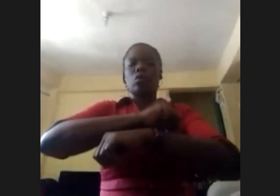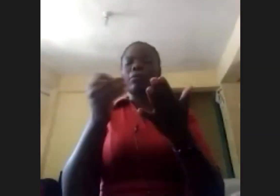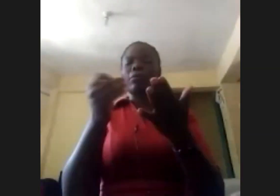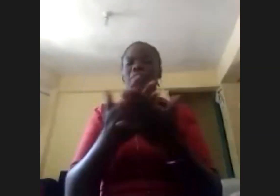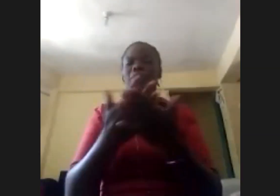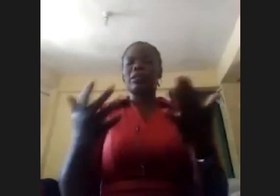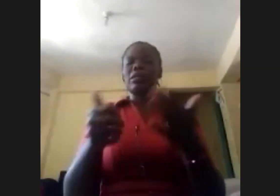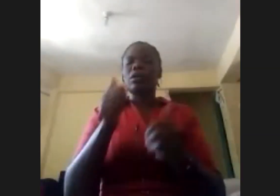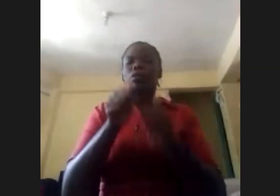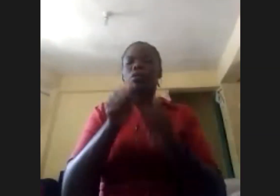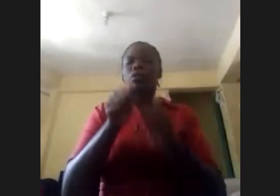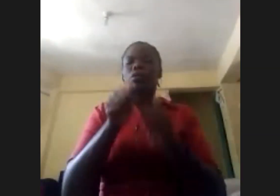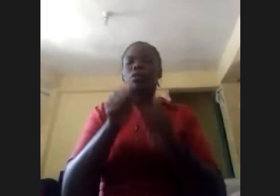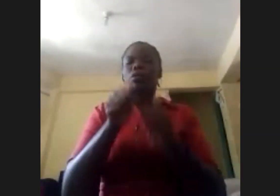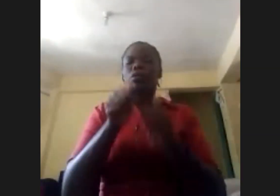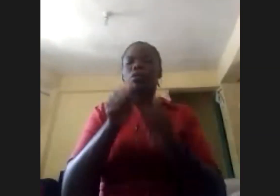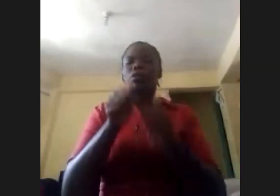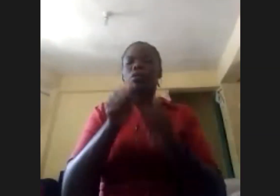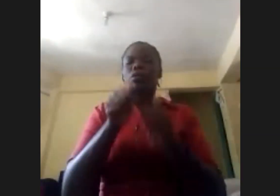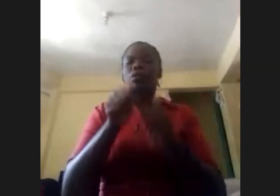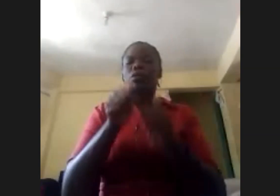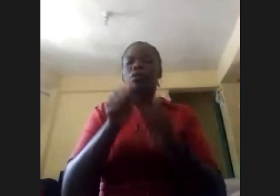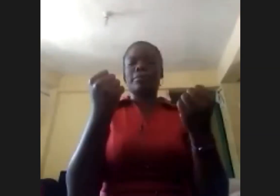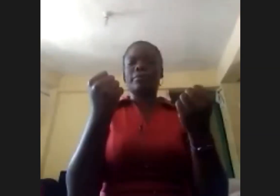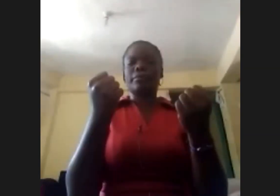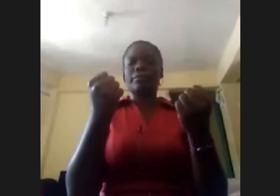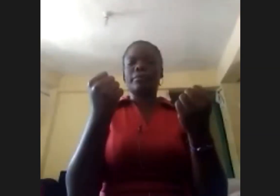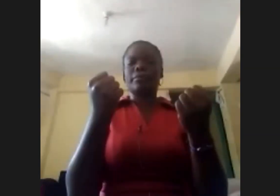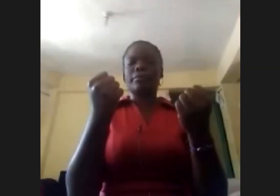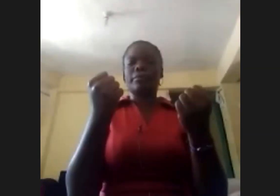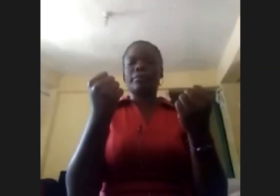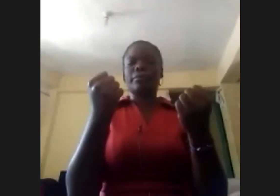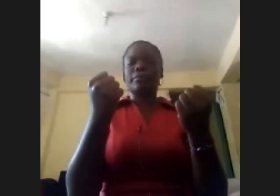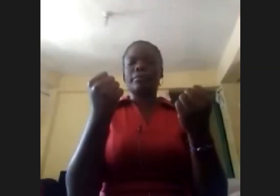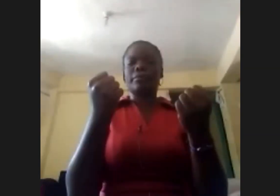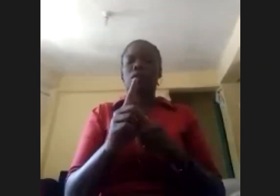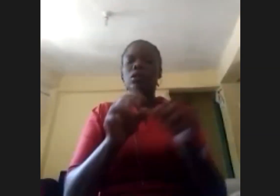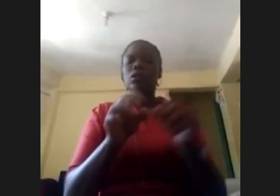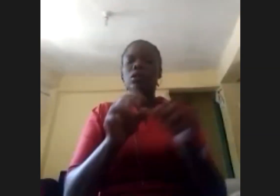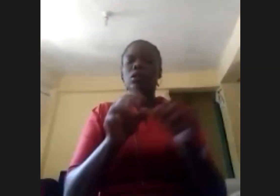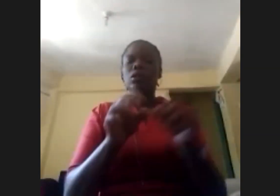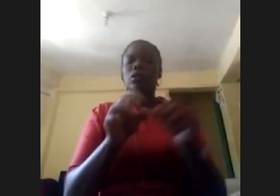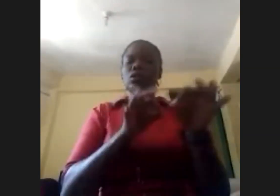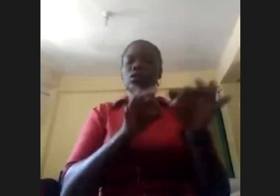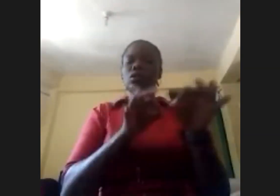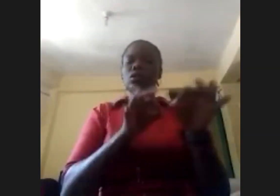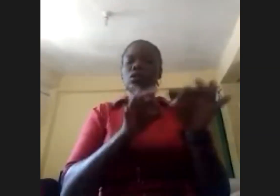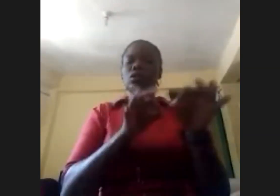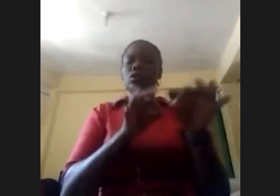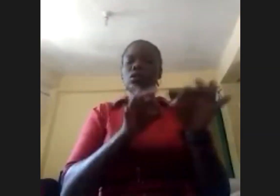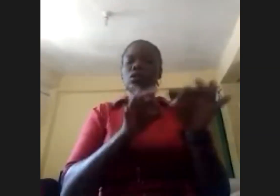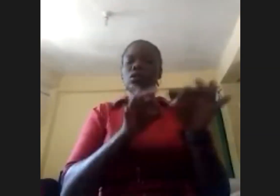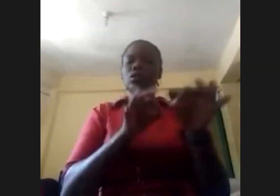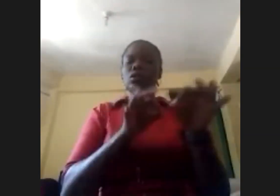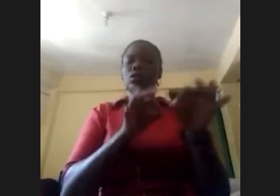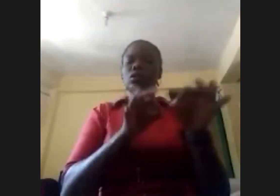that Mhm. pathway. Yeah, Mhm. so to explain further on the effects, I'll classify them